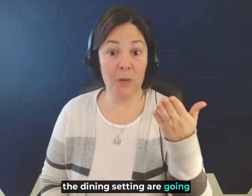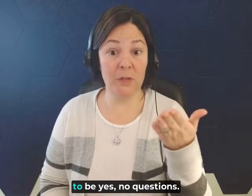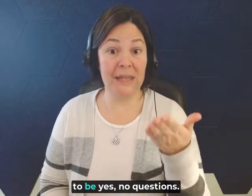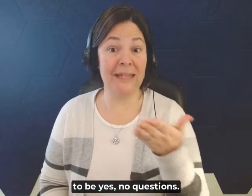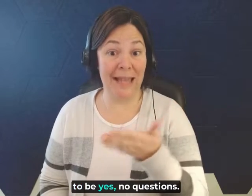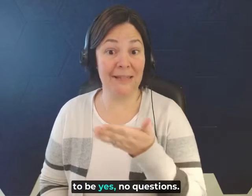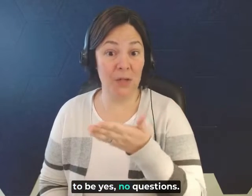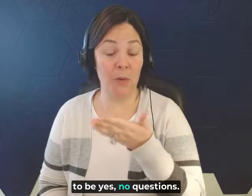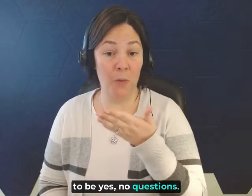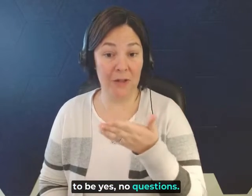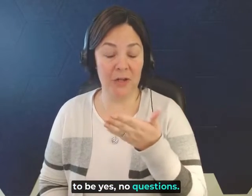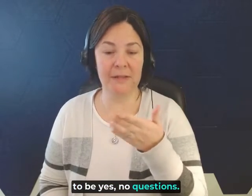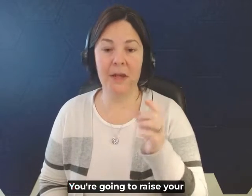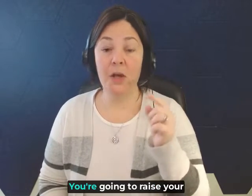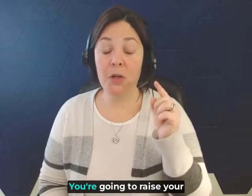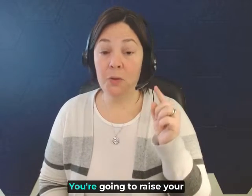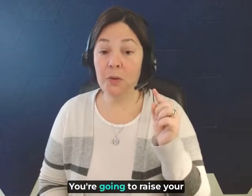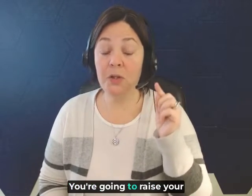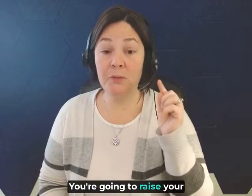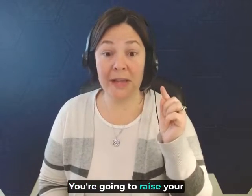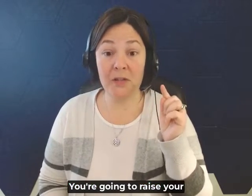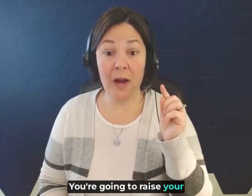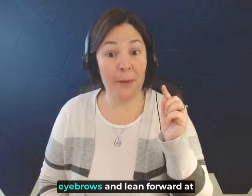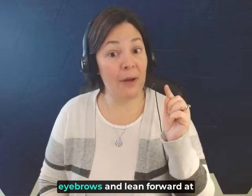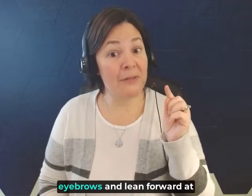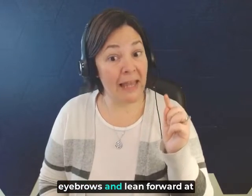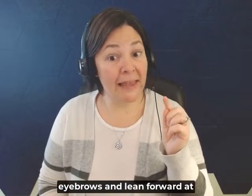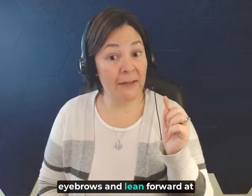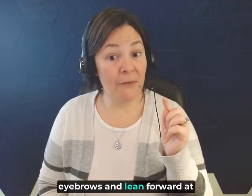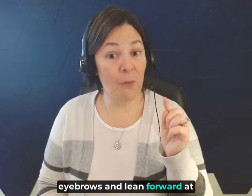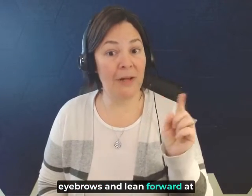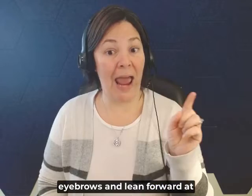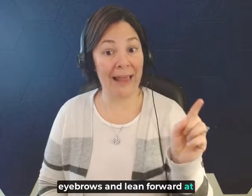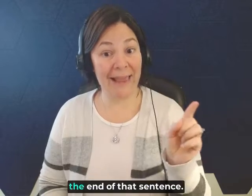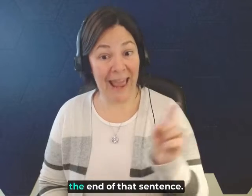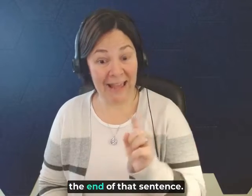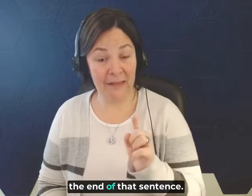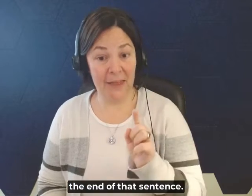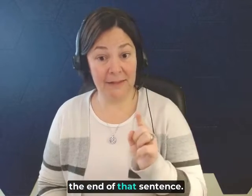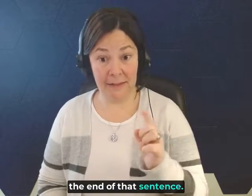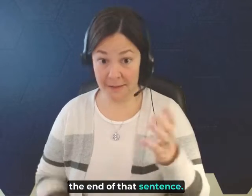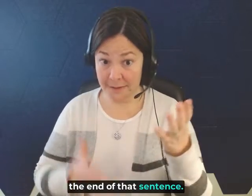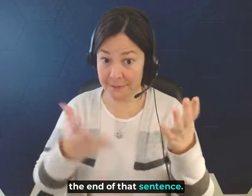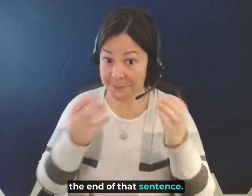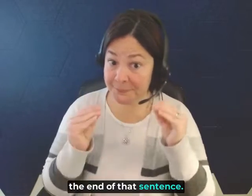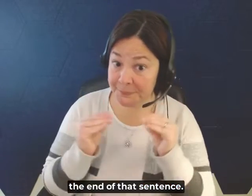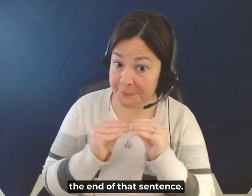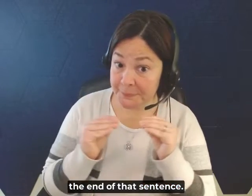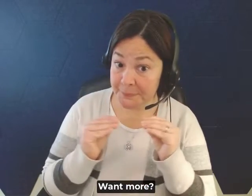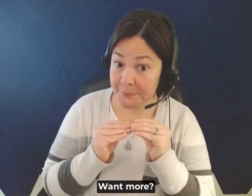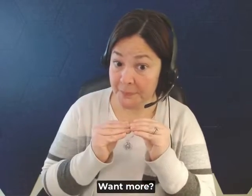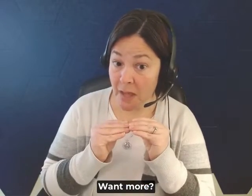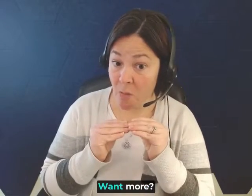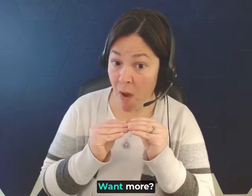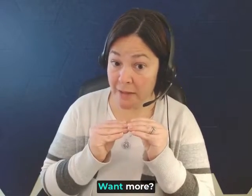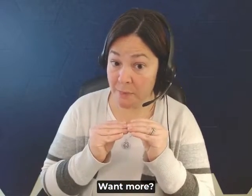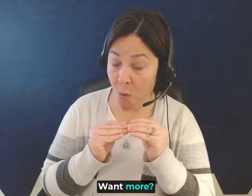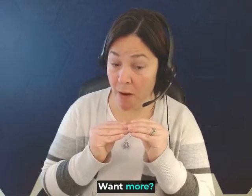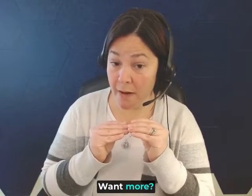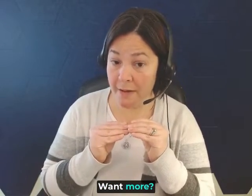be yes-no questions. You're going to raise your eyebrows and lean forward at the end of that sentence. Want more?